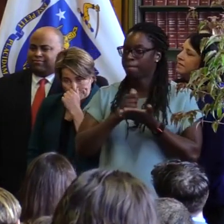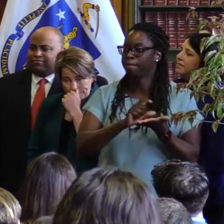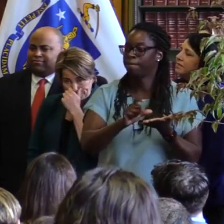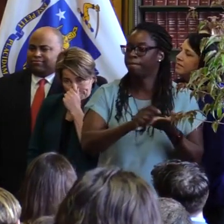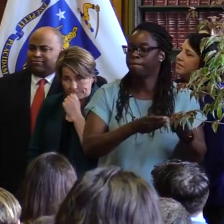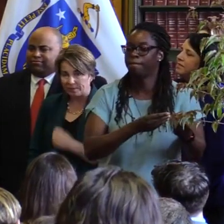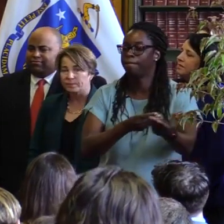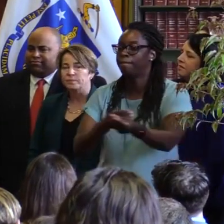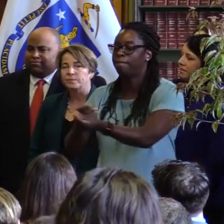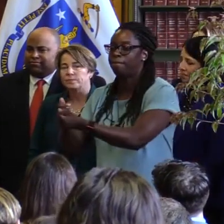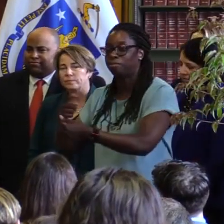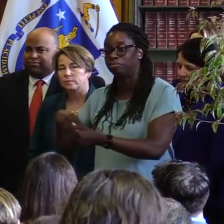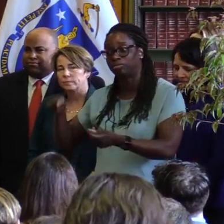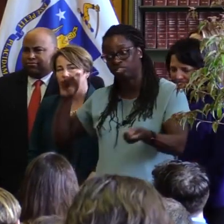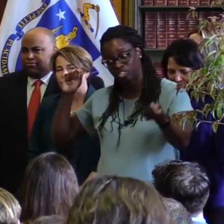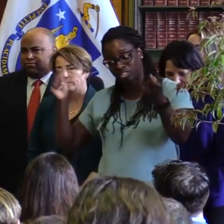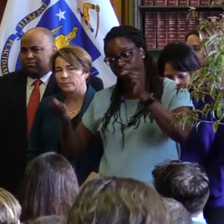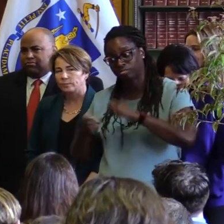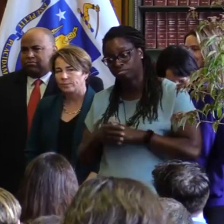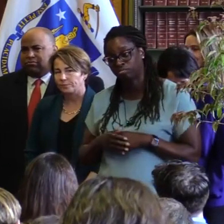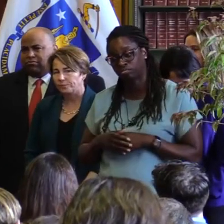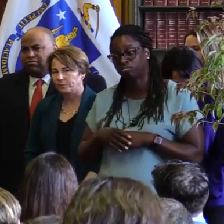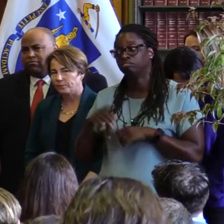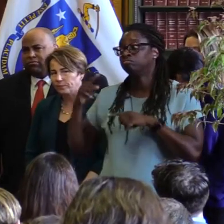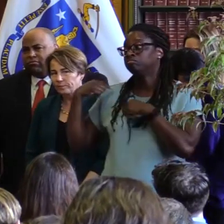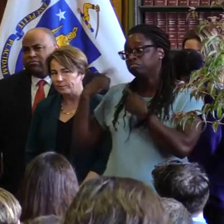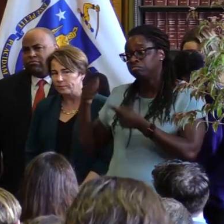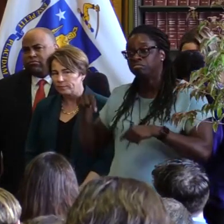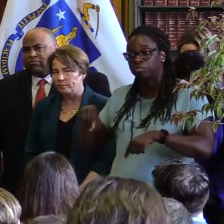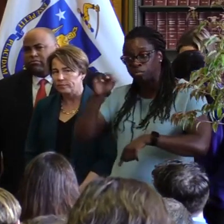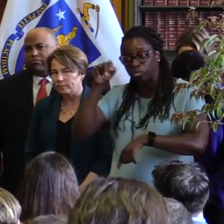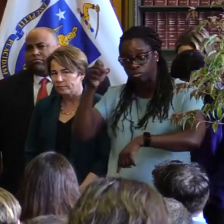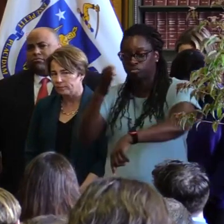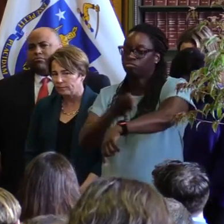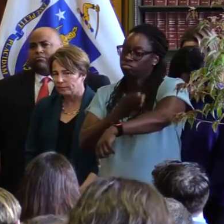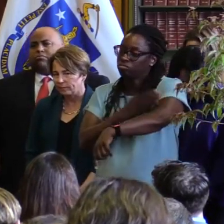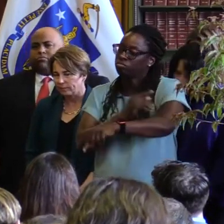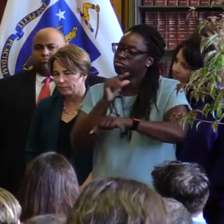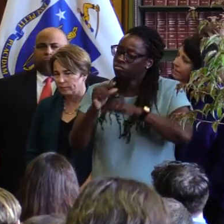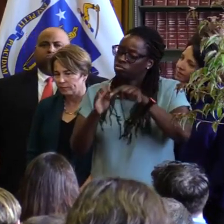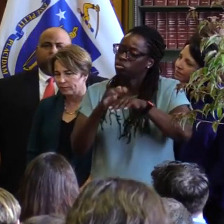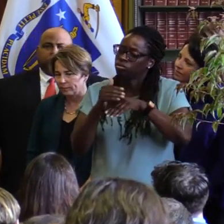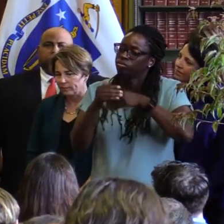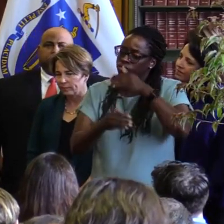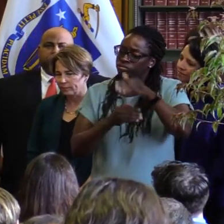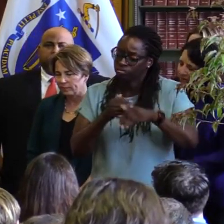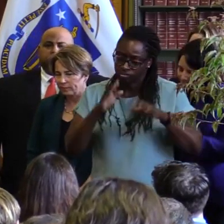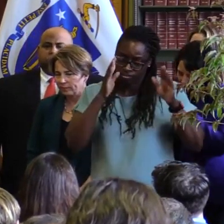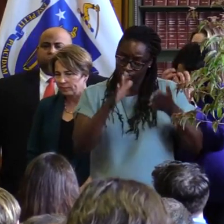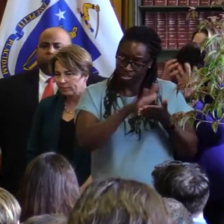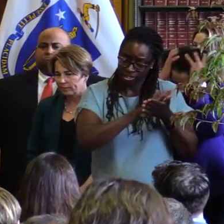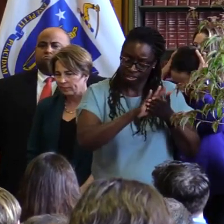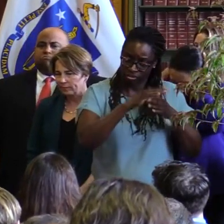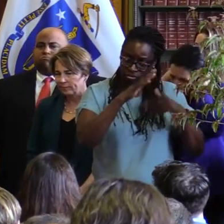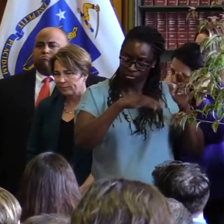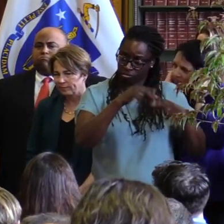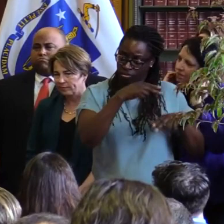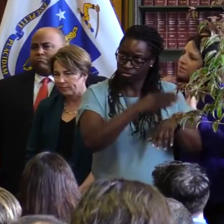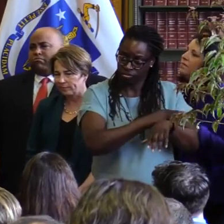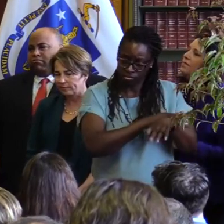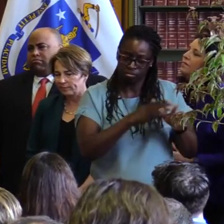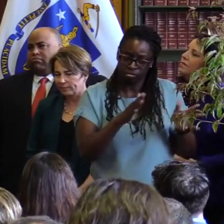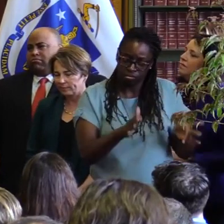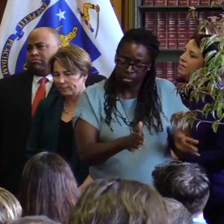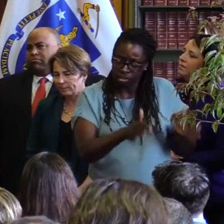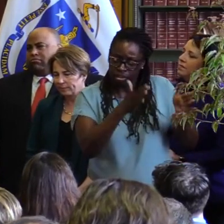of things and has been moving, and it is a leader. But cleaning up buildings of all shapes and sizes, from skyscrapers to